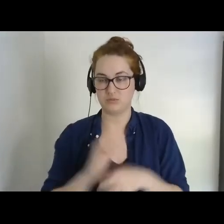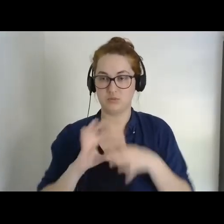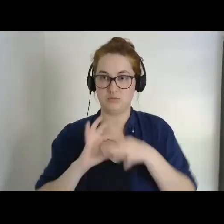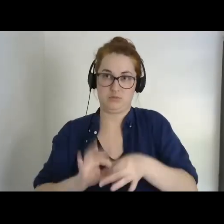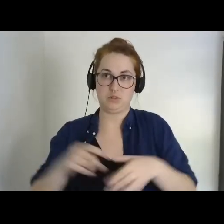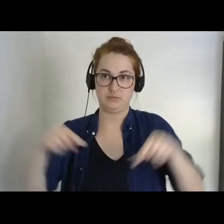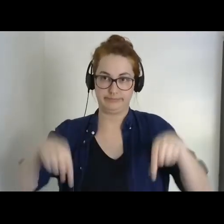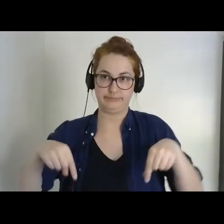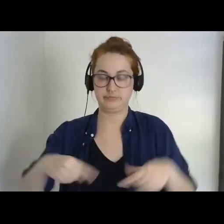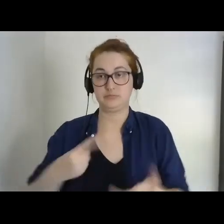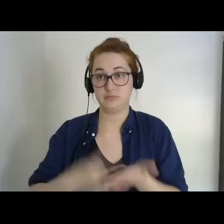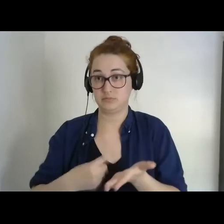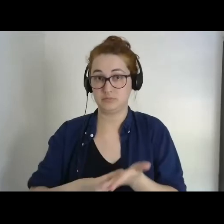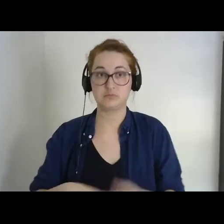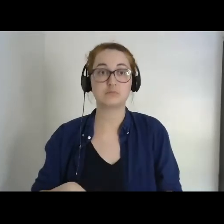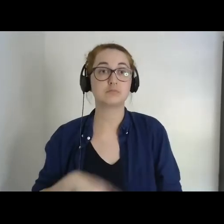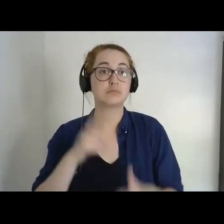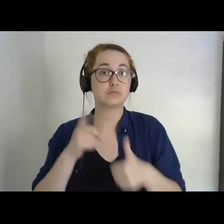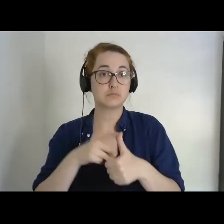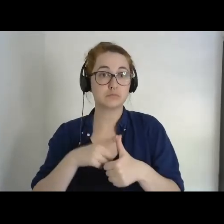having today. First,